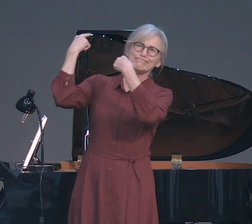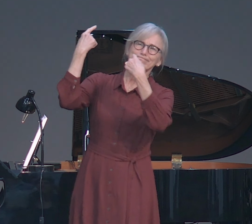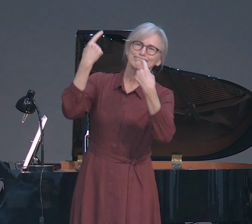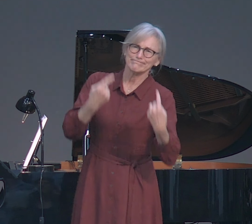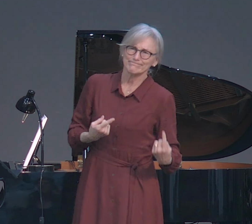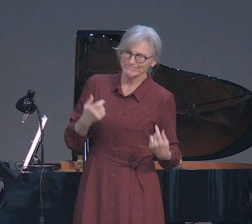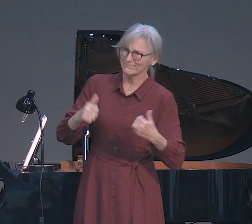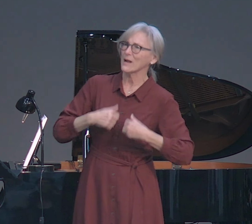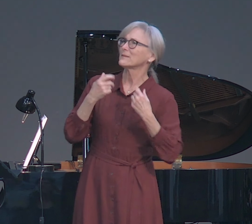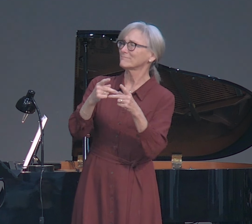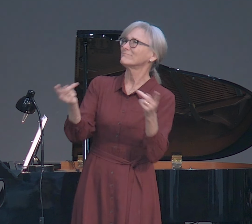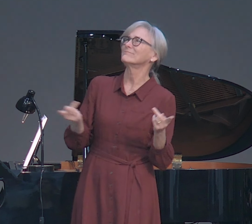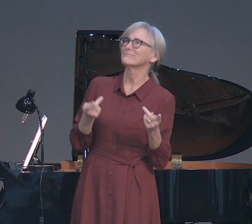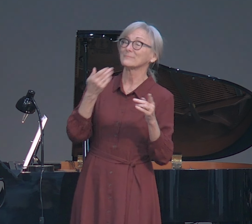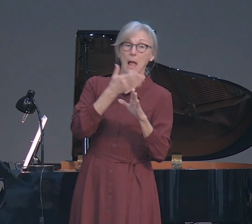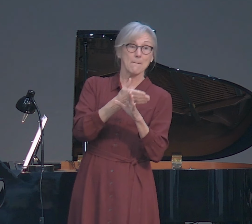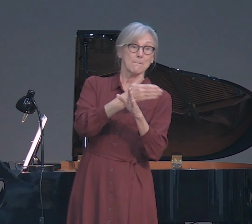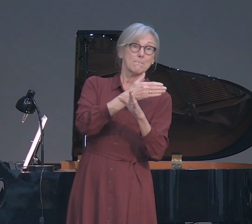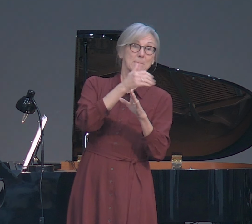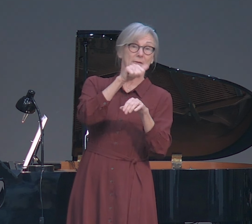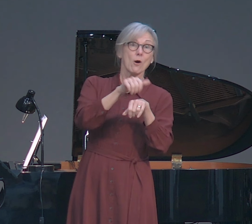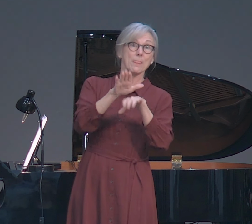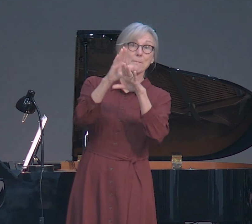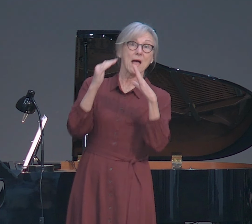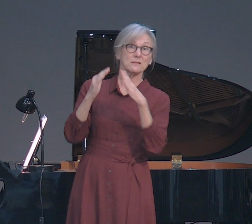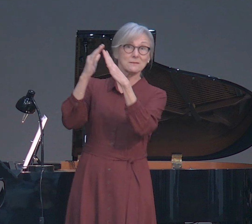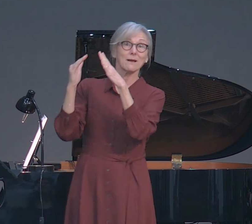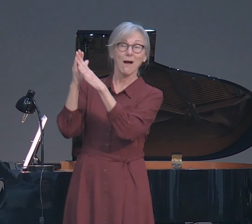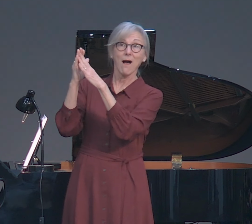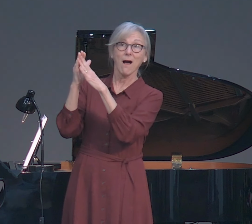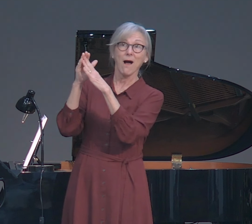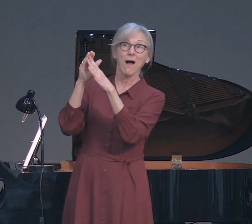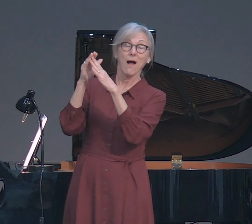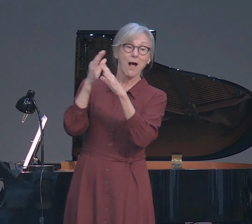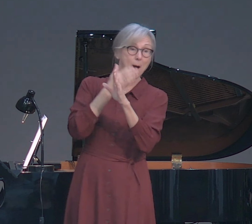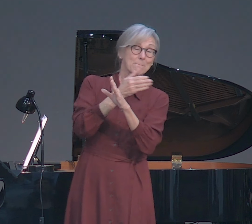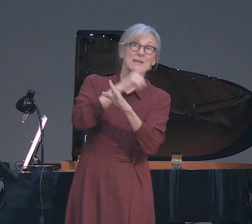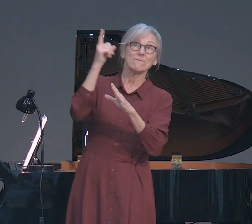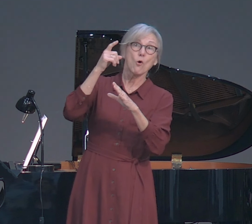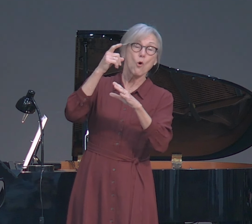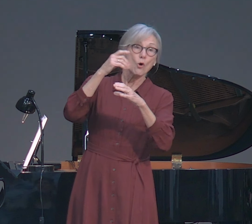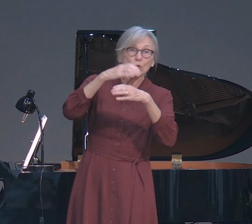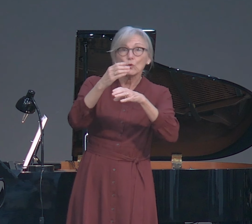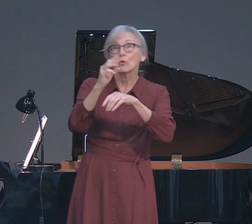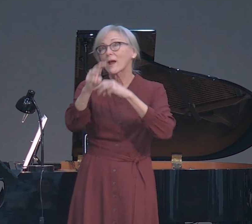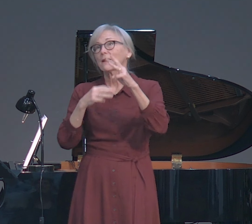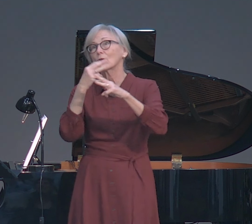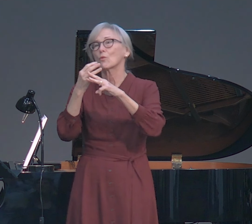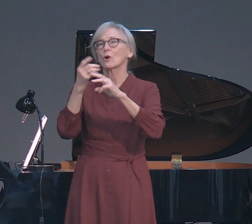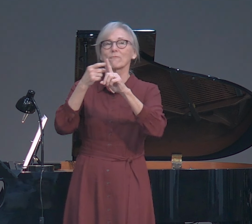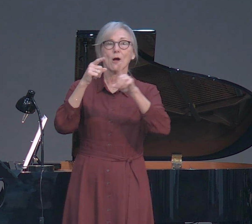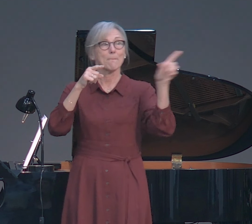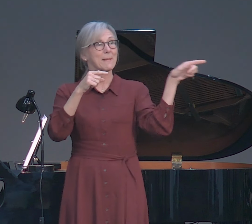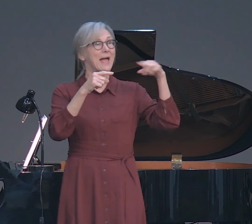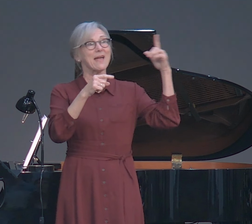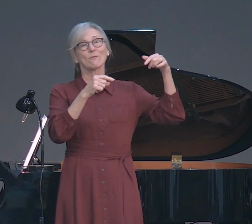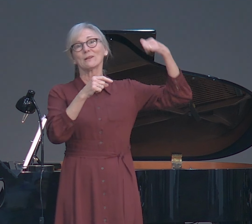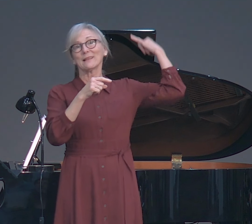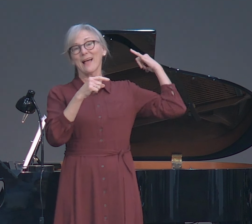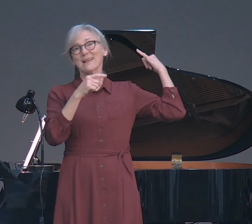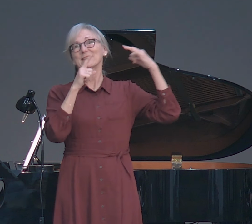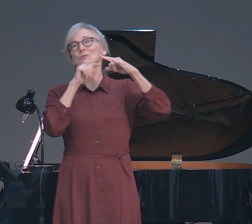generations. Before the mountains were brought forth, or ever you had formed the earth and the world, from everlasting to